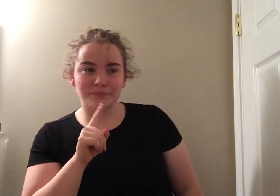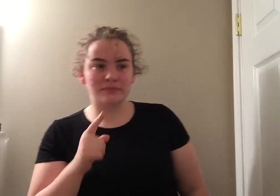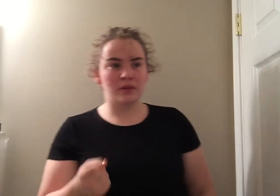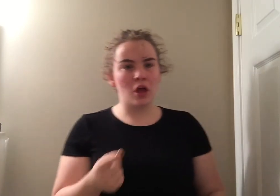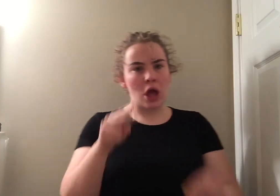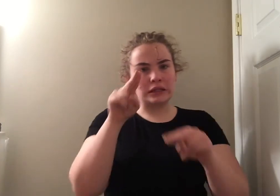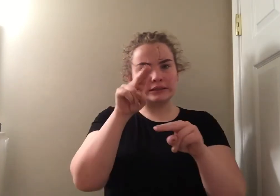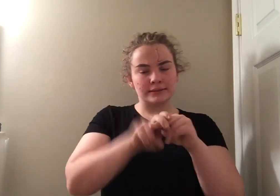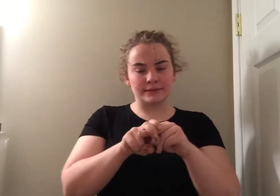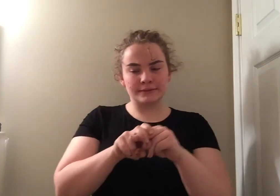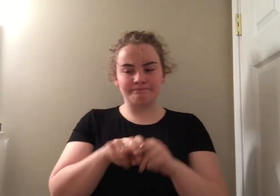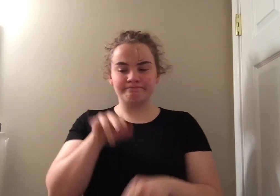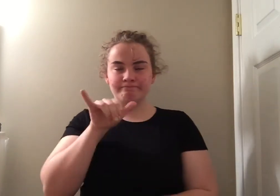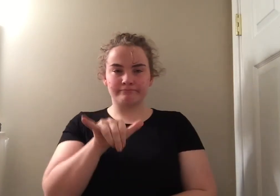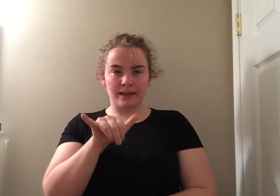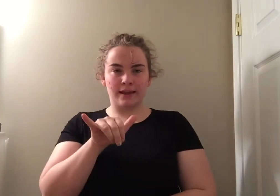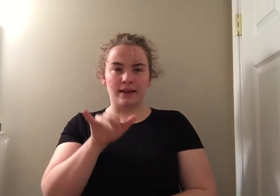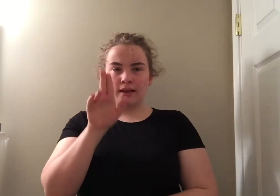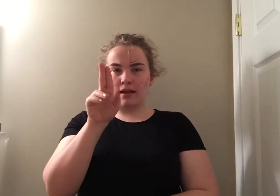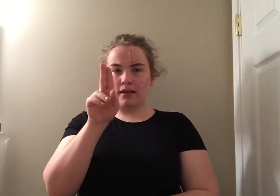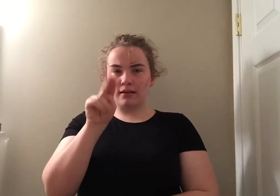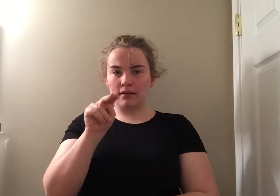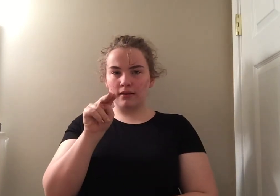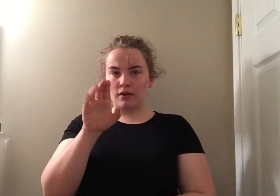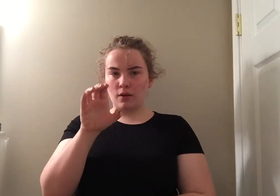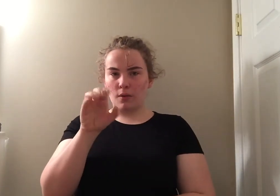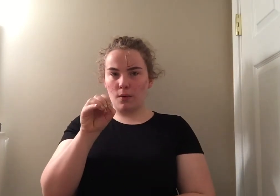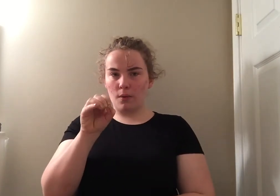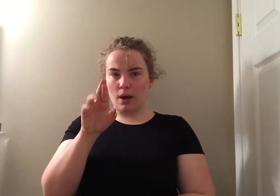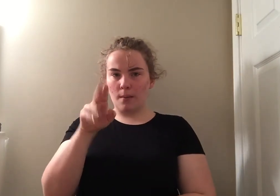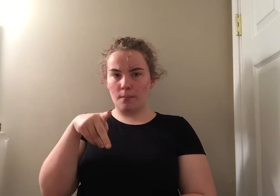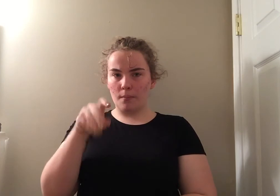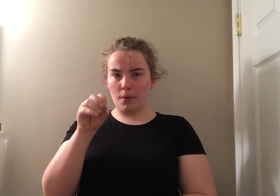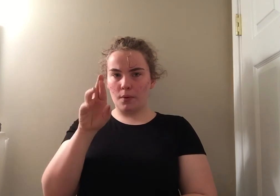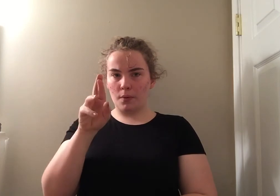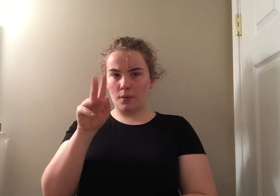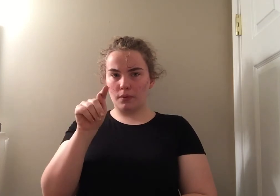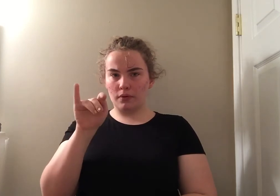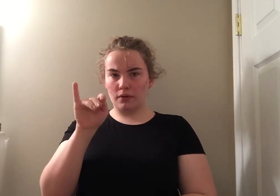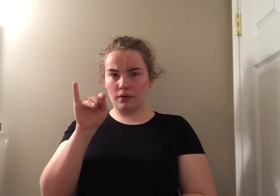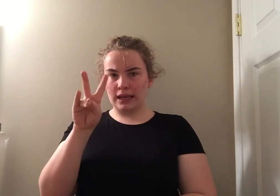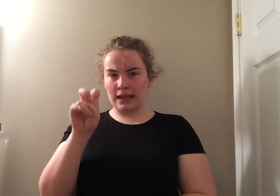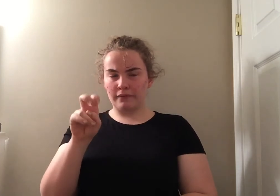word uncooperative mean? Caleb? I think it means